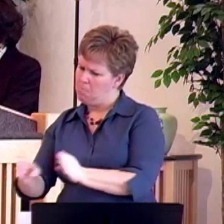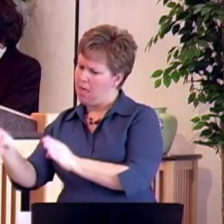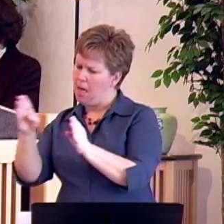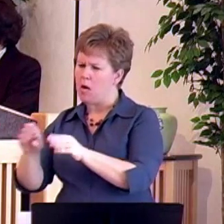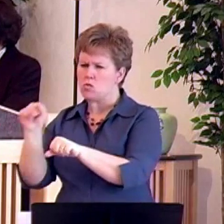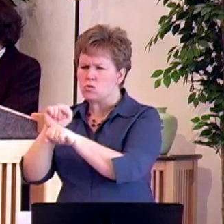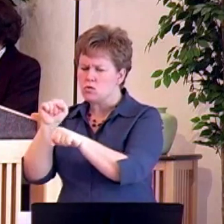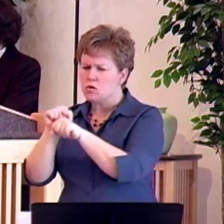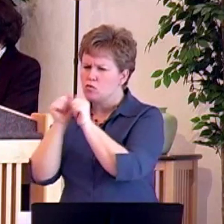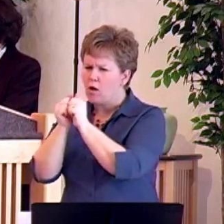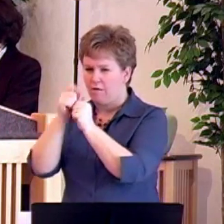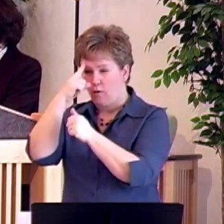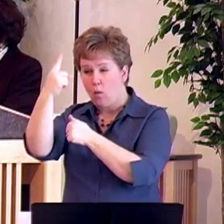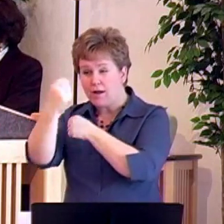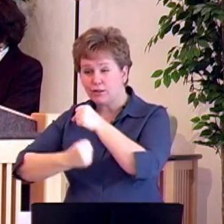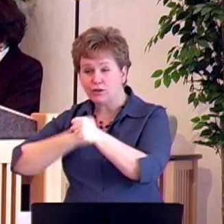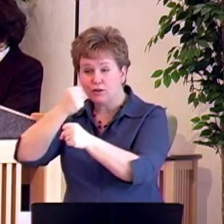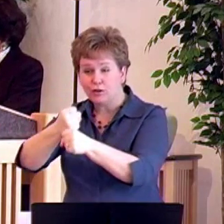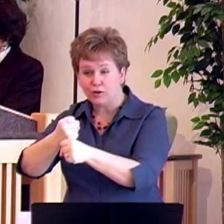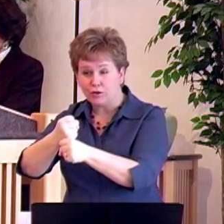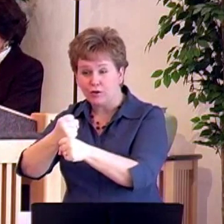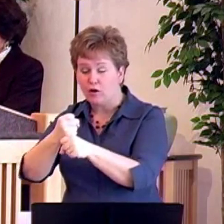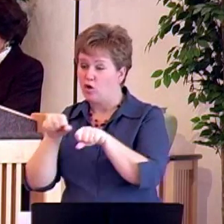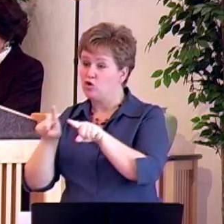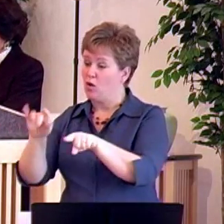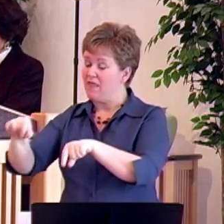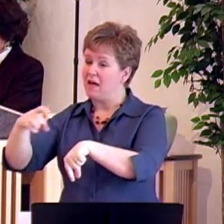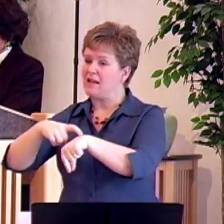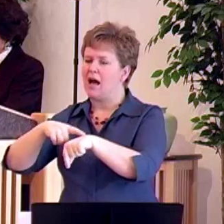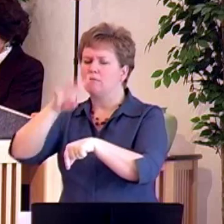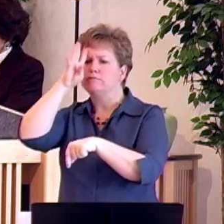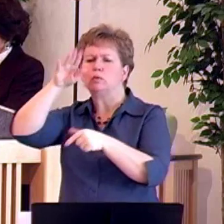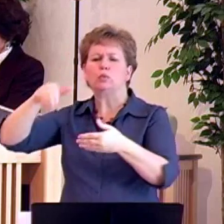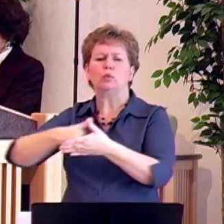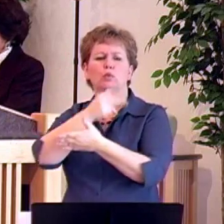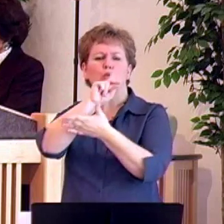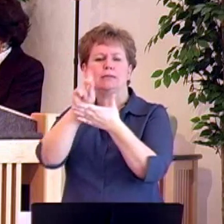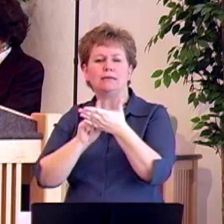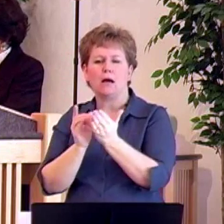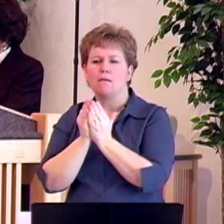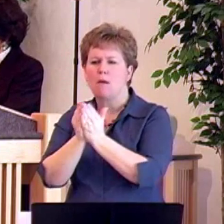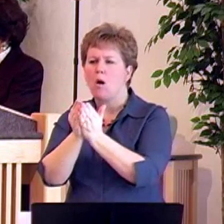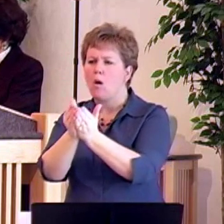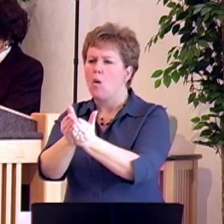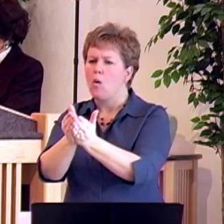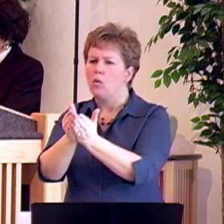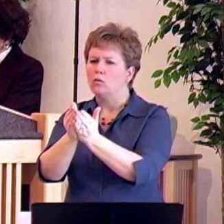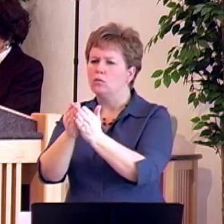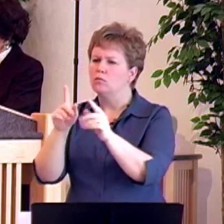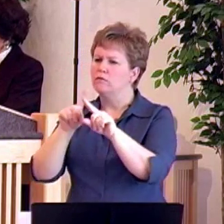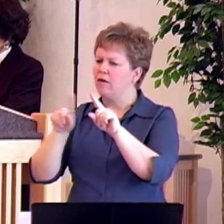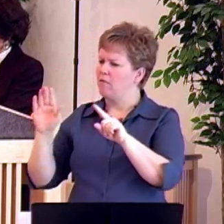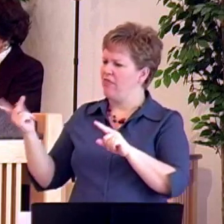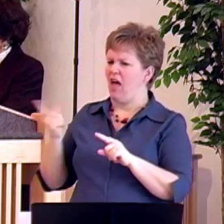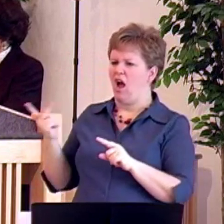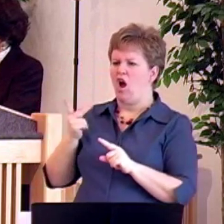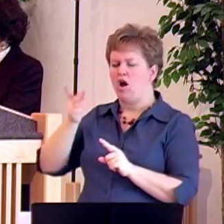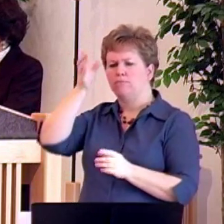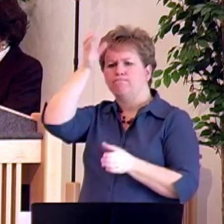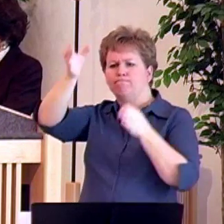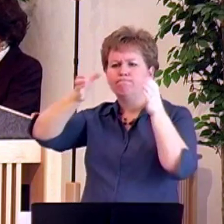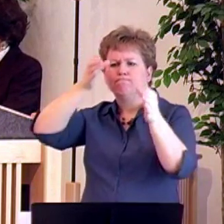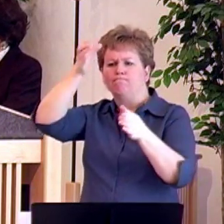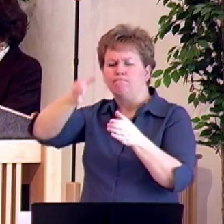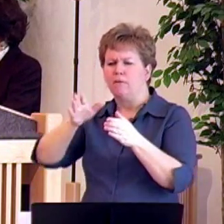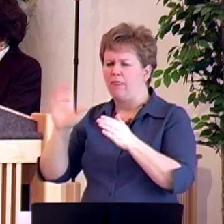year, but during that time, he created a new style of boat and established entirely new methods of boat making. By